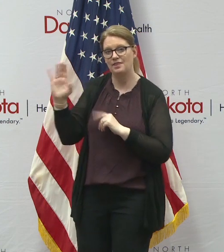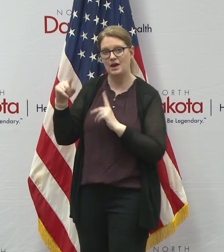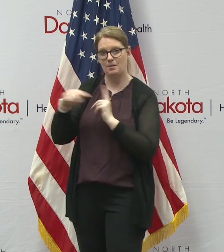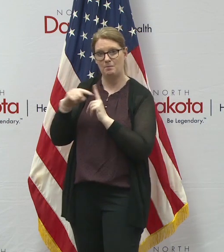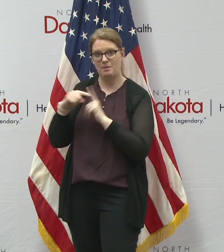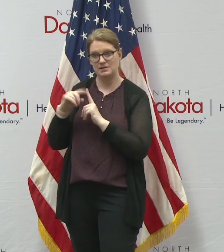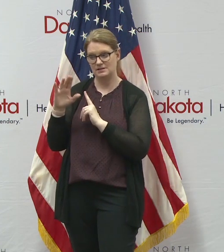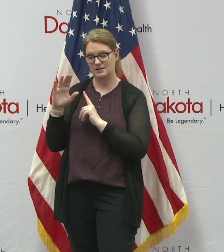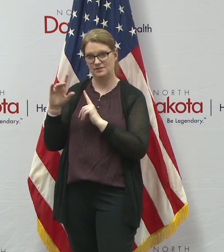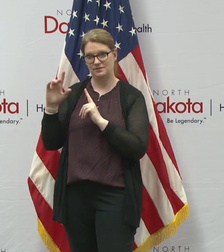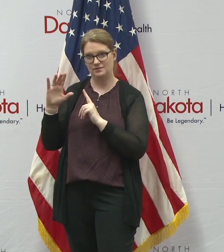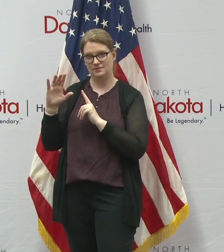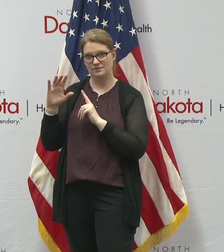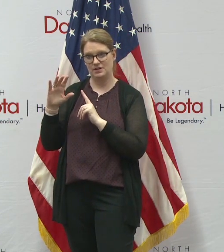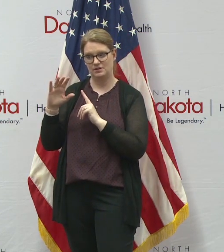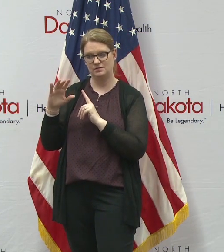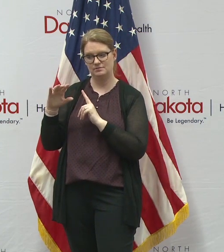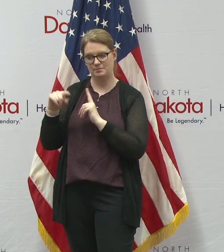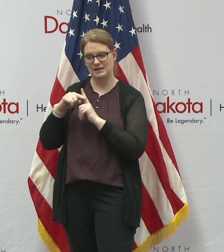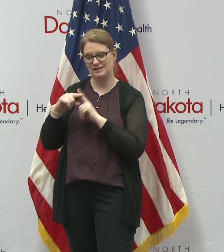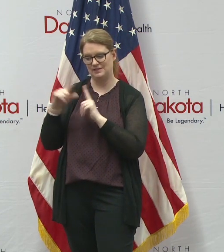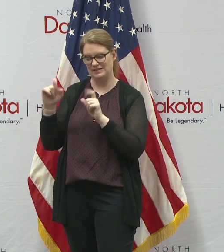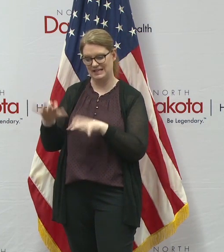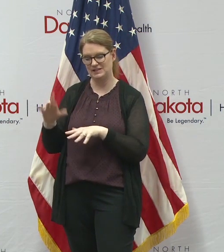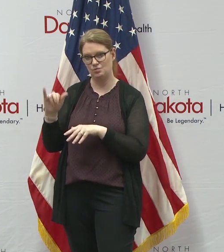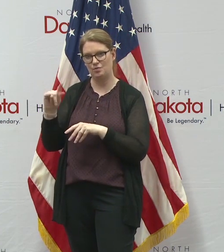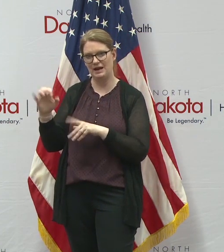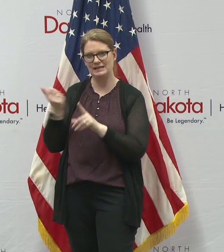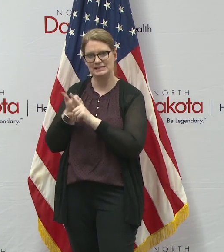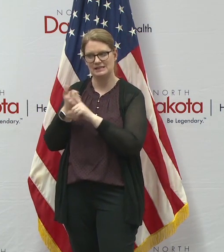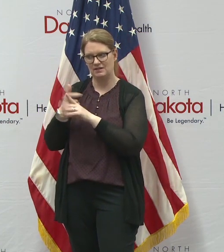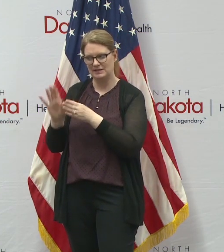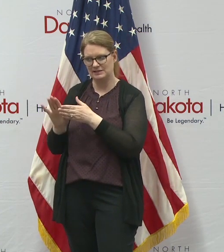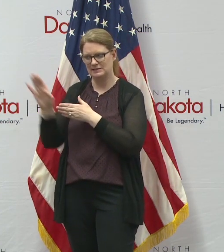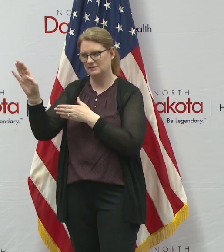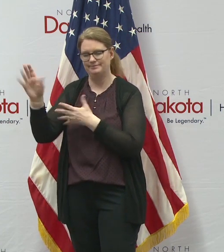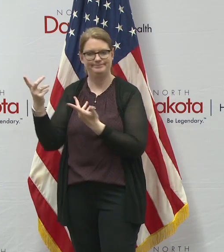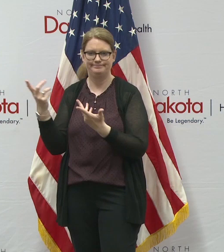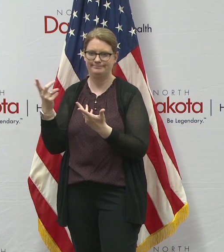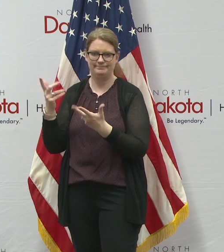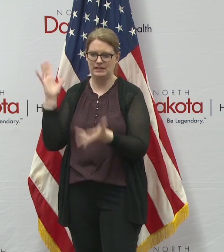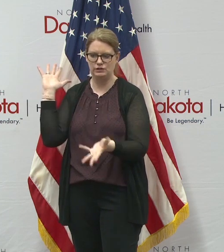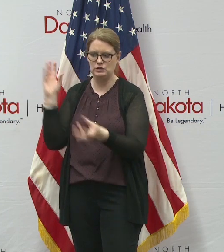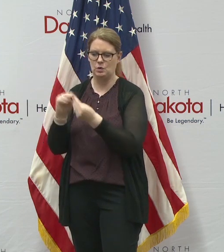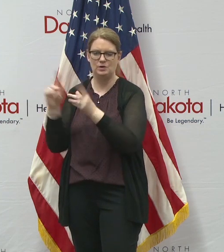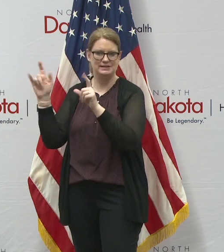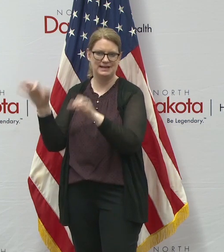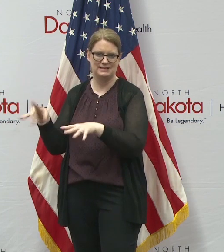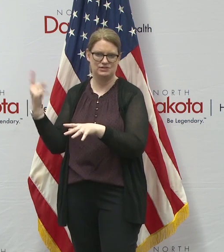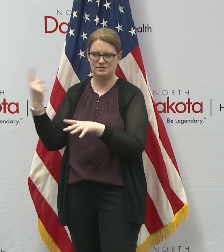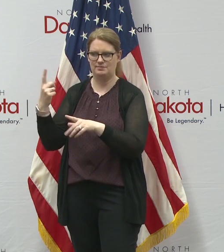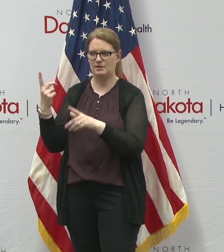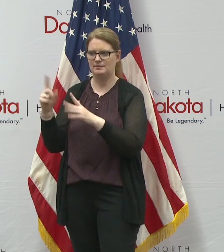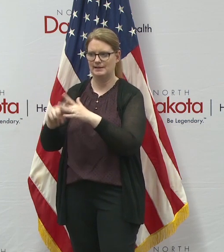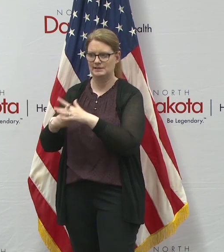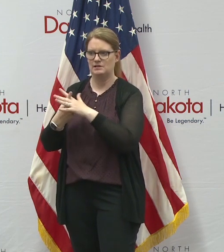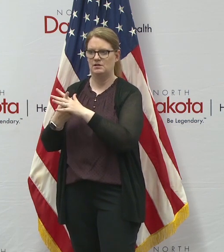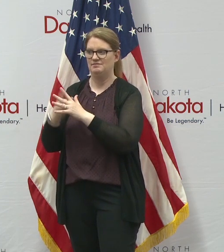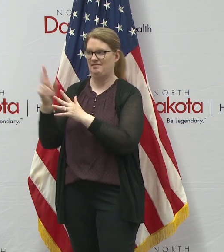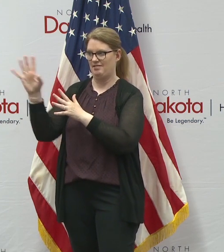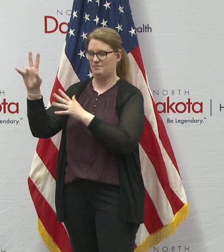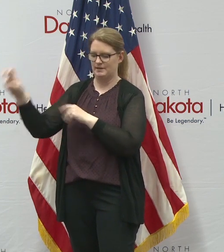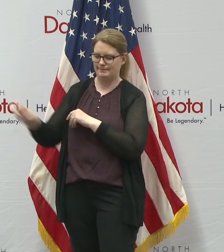almost identical to North Dakota, and so it must have been some aggregate number of total tests or something that triggered them getting on that